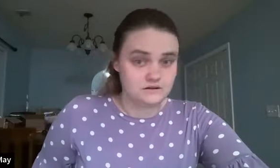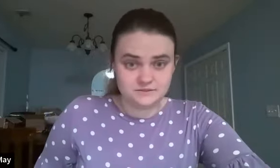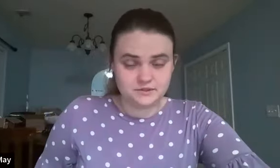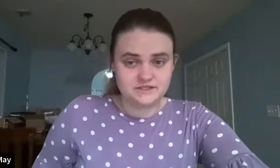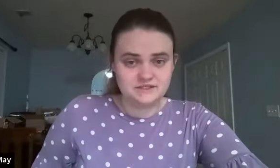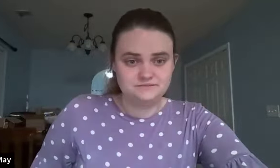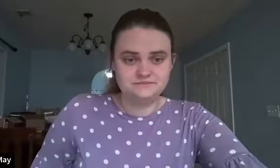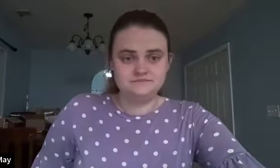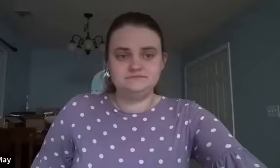Octopus,